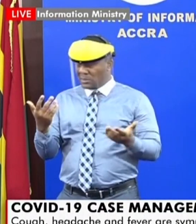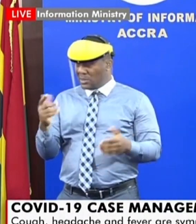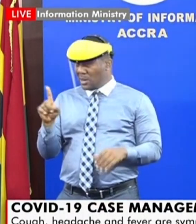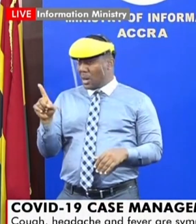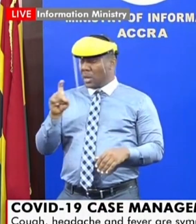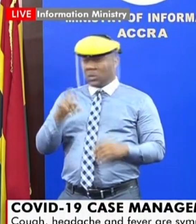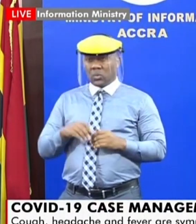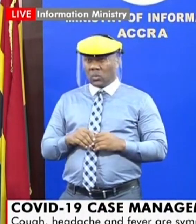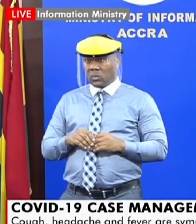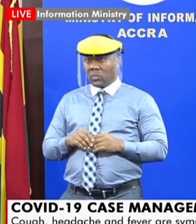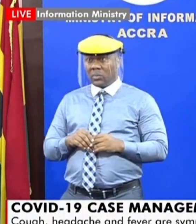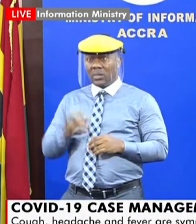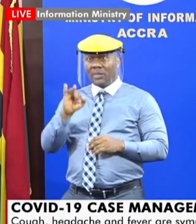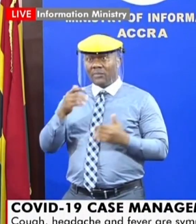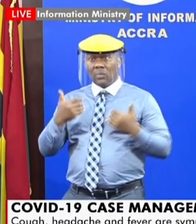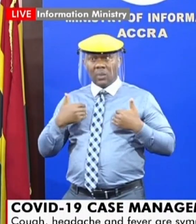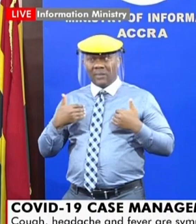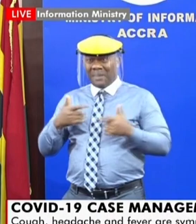auditorium